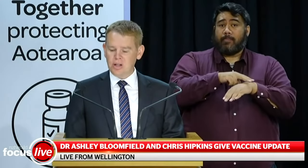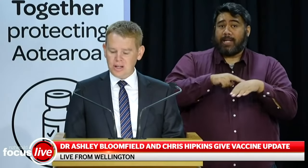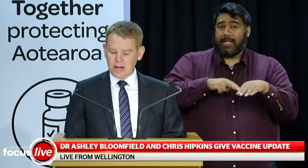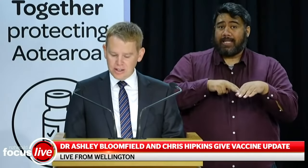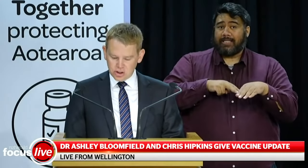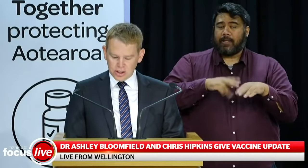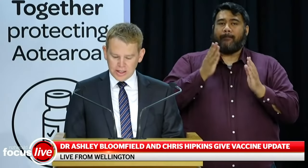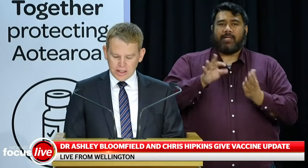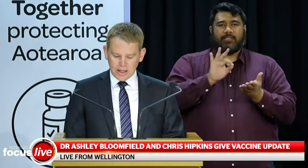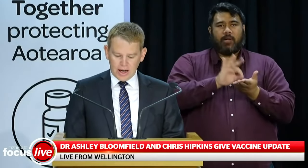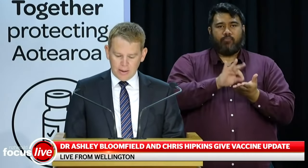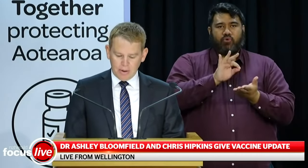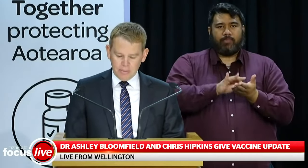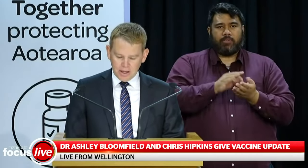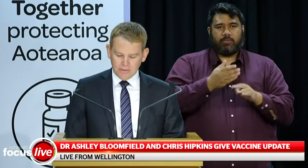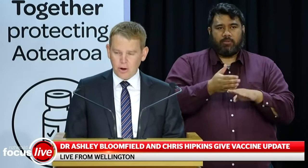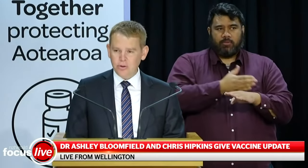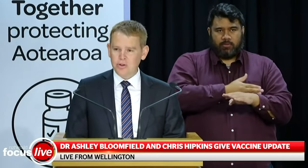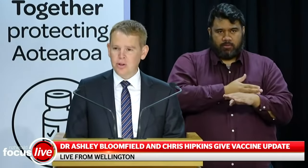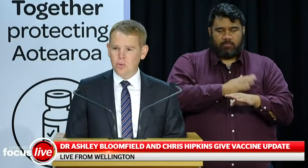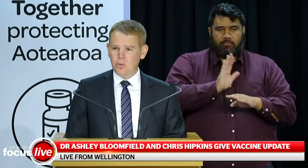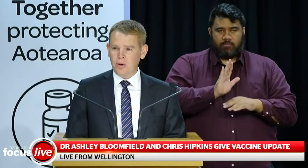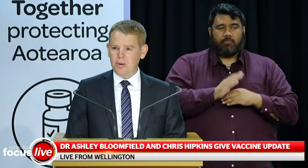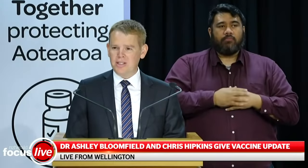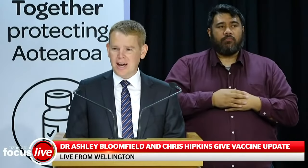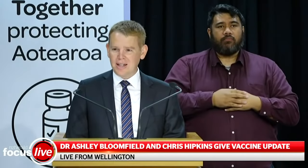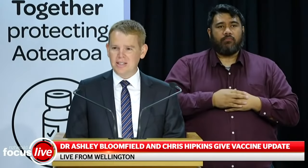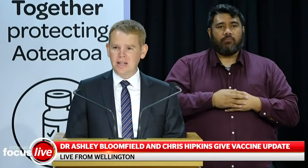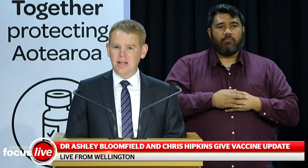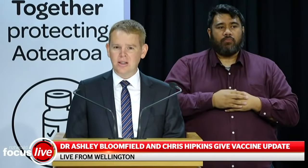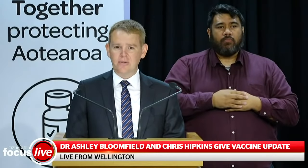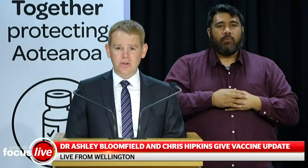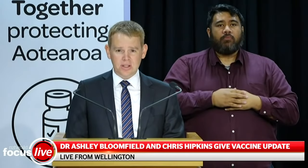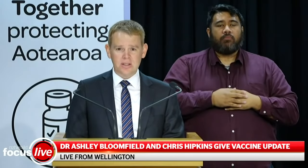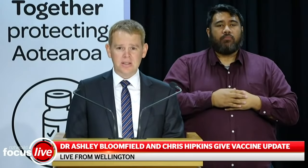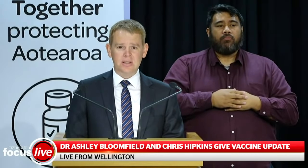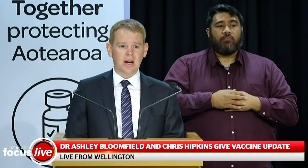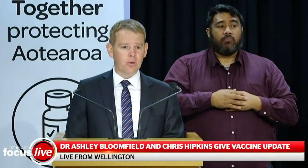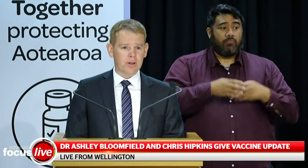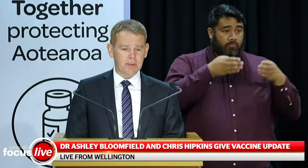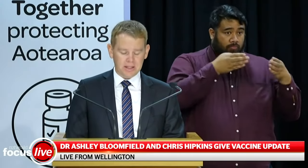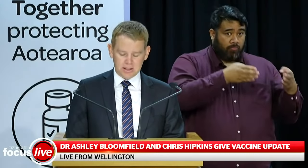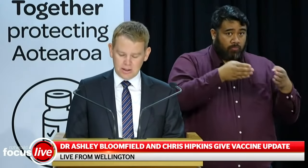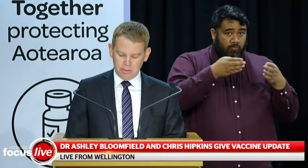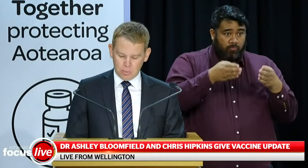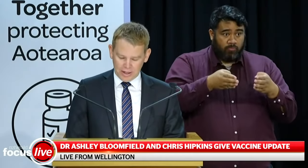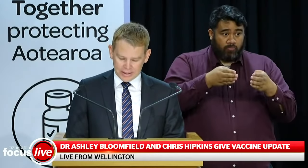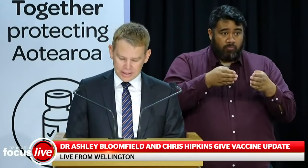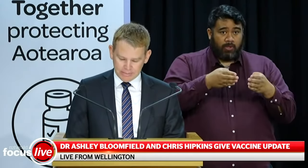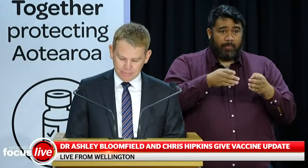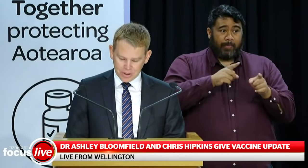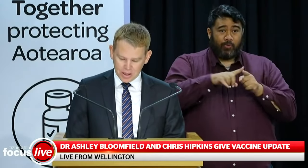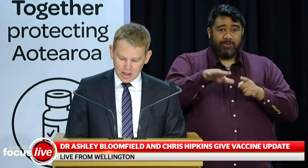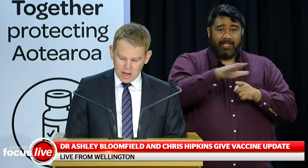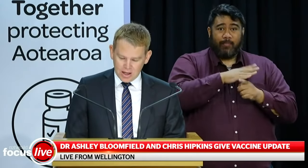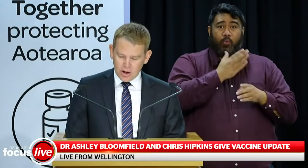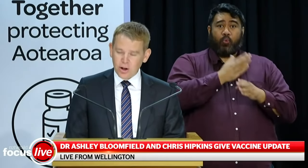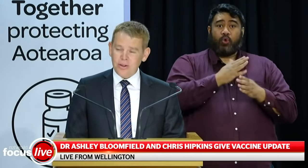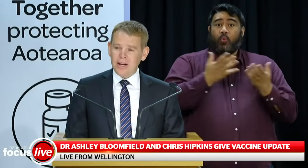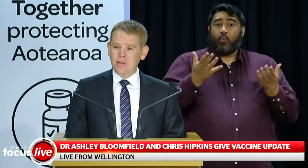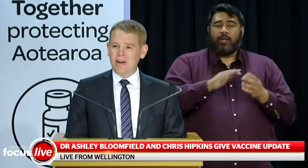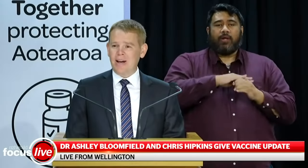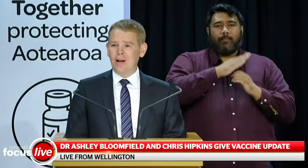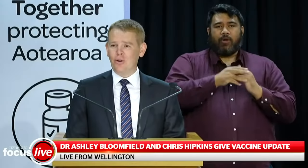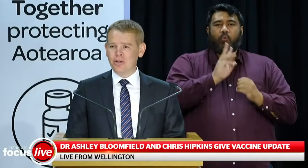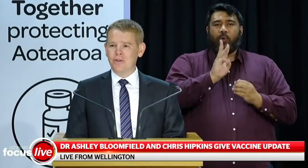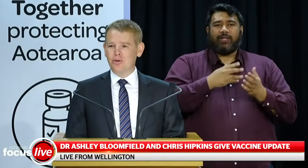appointment only initially. Many of those who they'll be targeting in the first instance are already based in Mount Wellington. Now, I